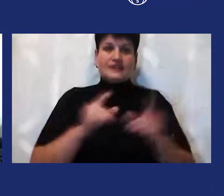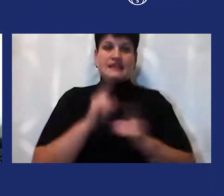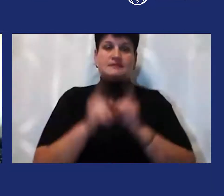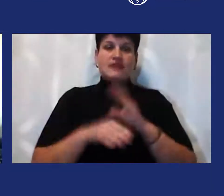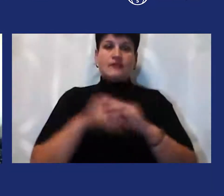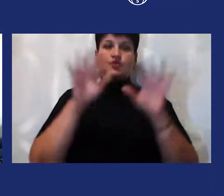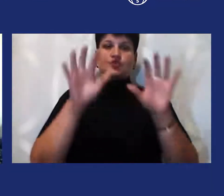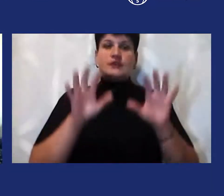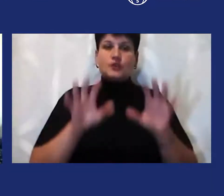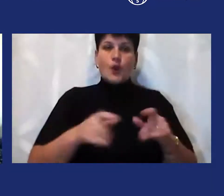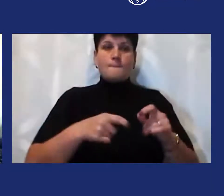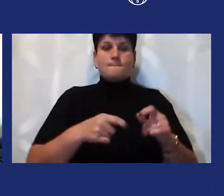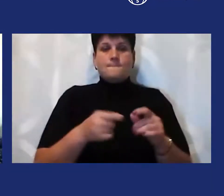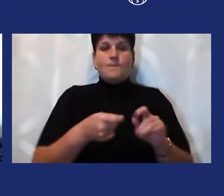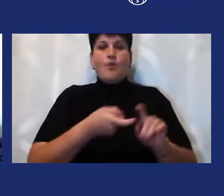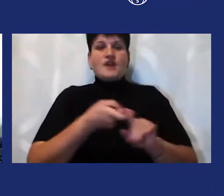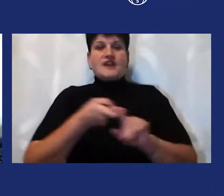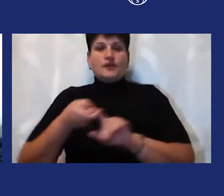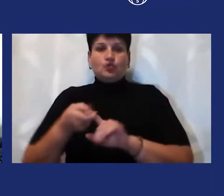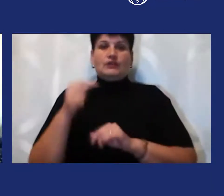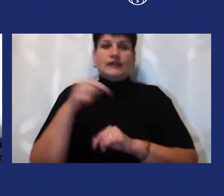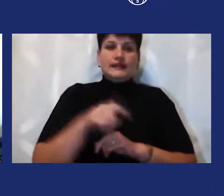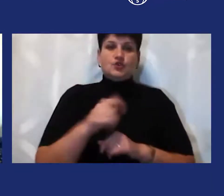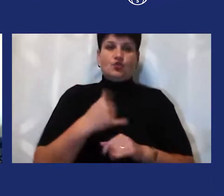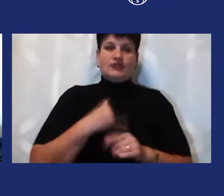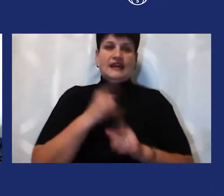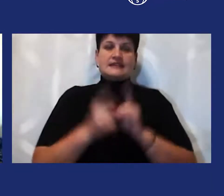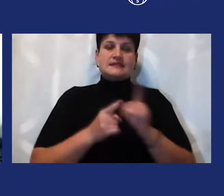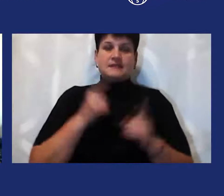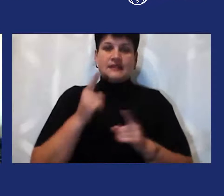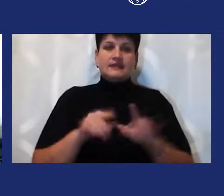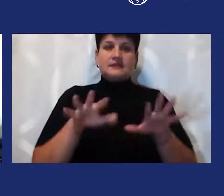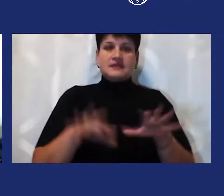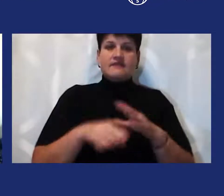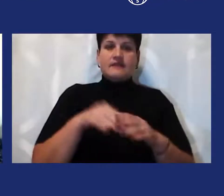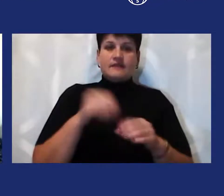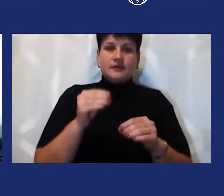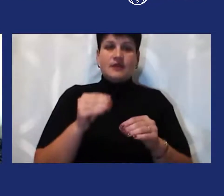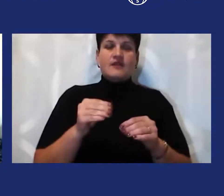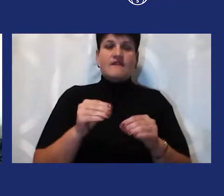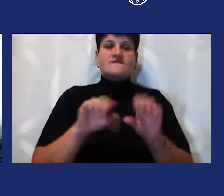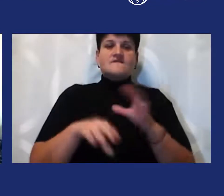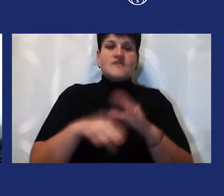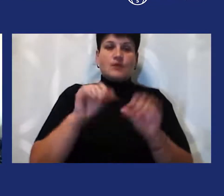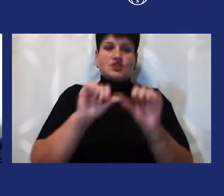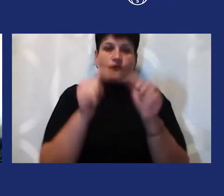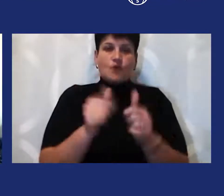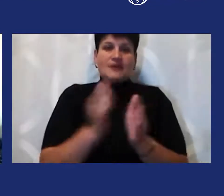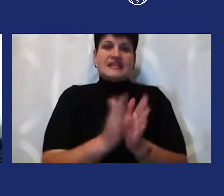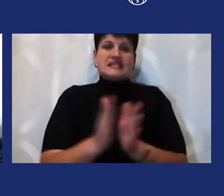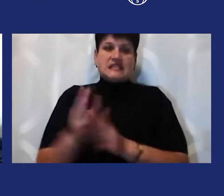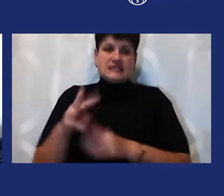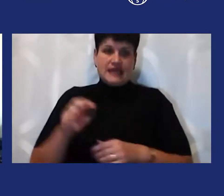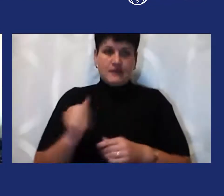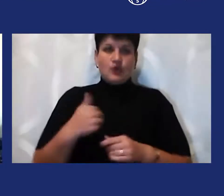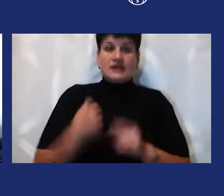the change or adoption of the election code resulted in a change of the